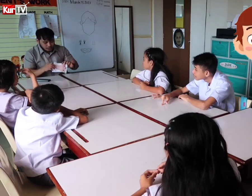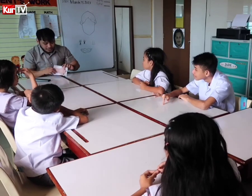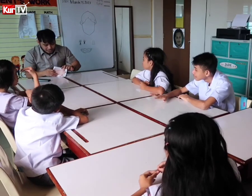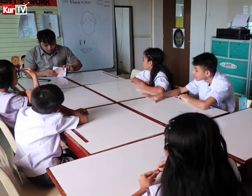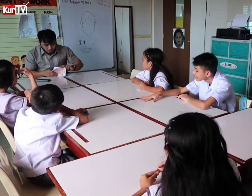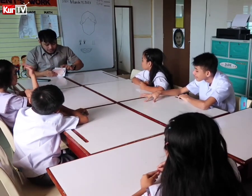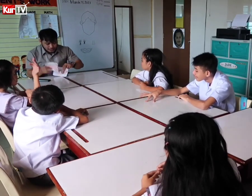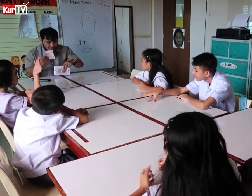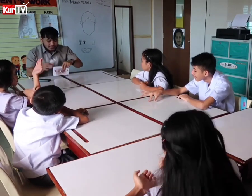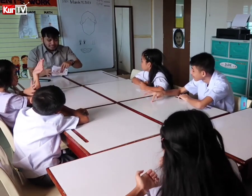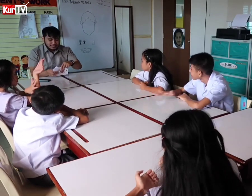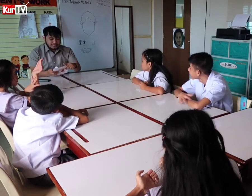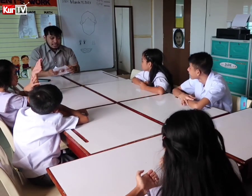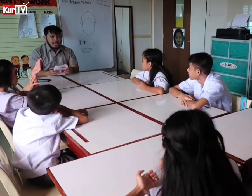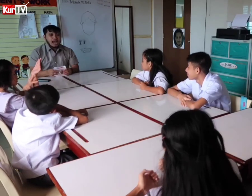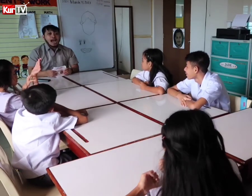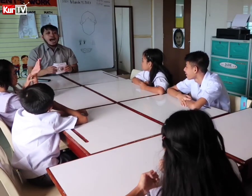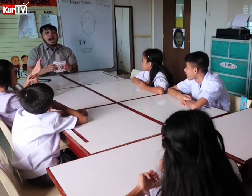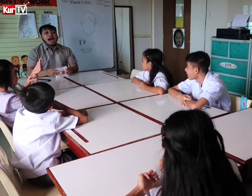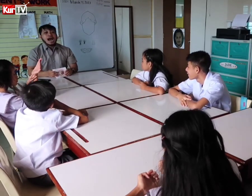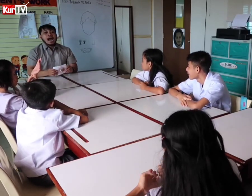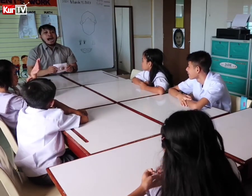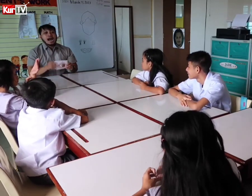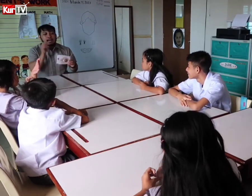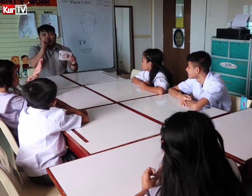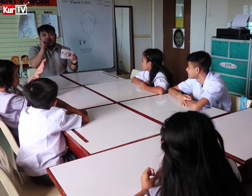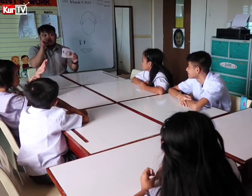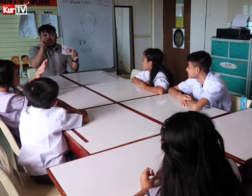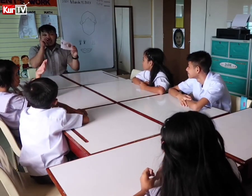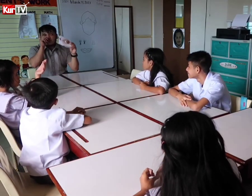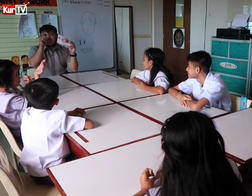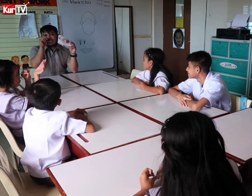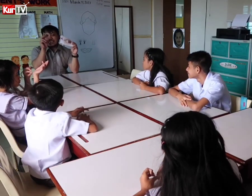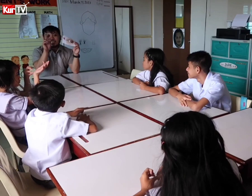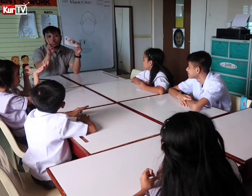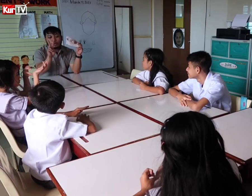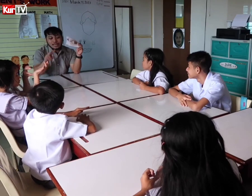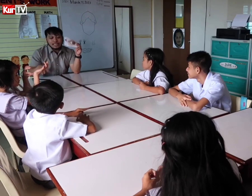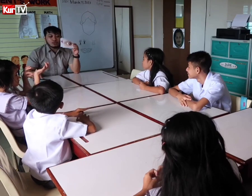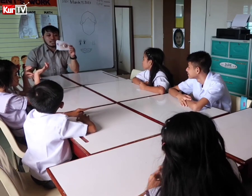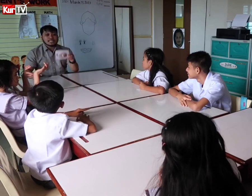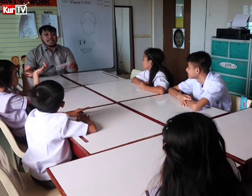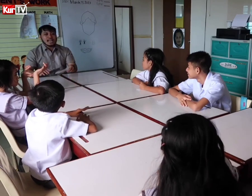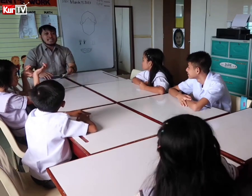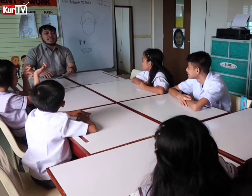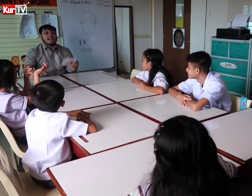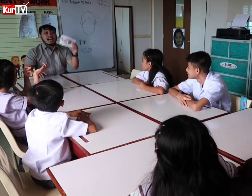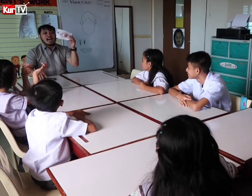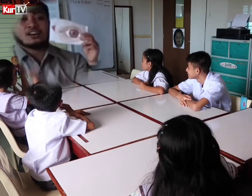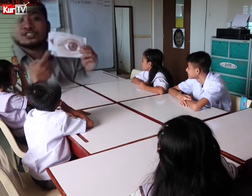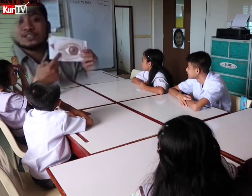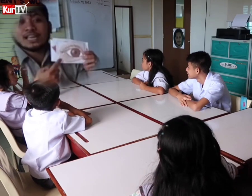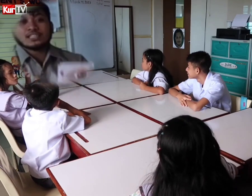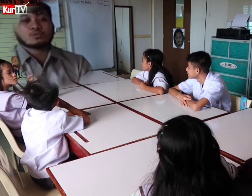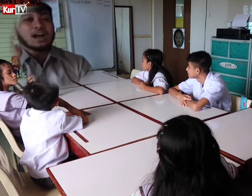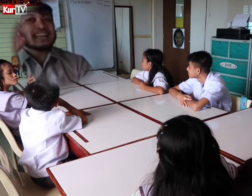Next part is? Okay, may dalawang sign dito. May dalawang sign. How do we sign this one?